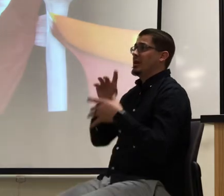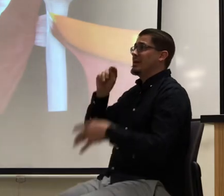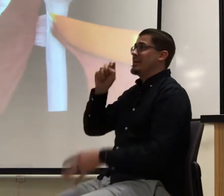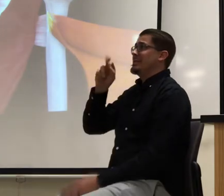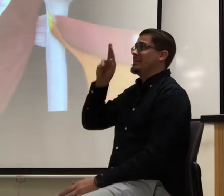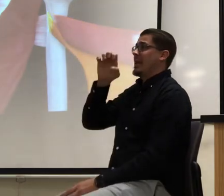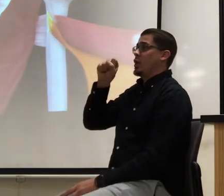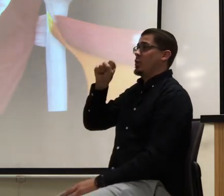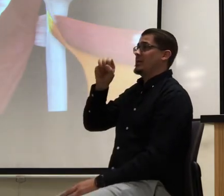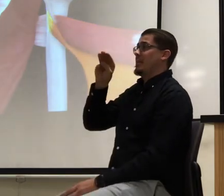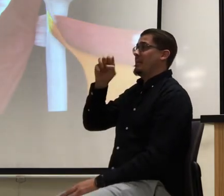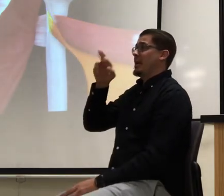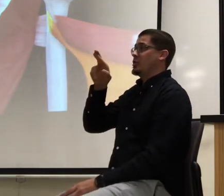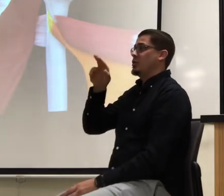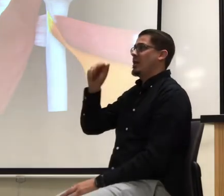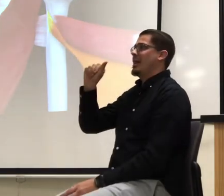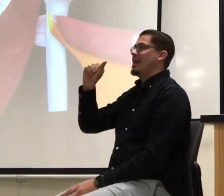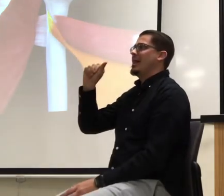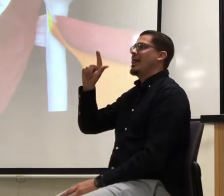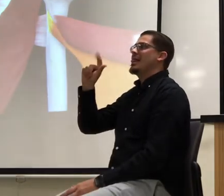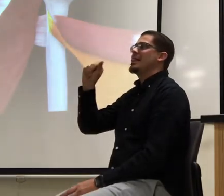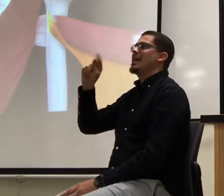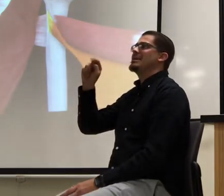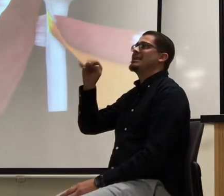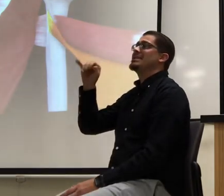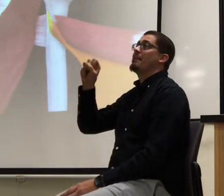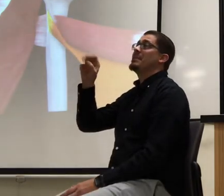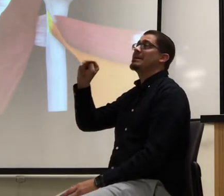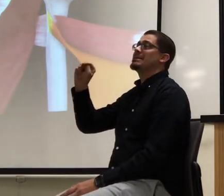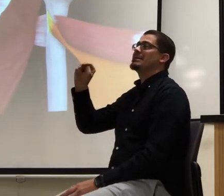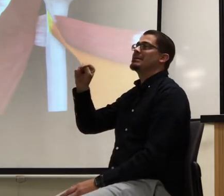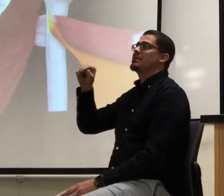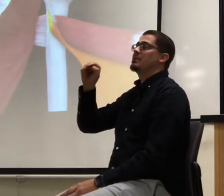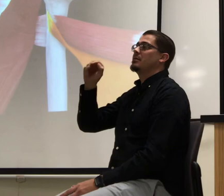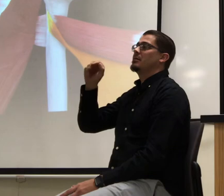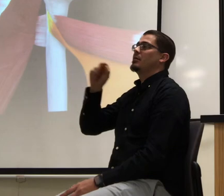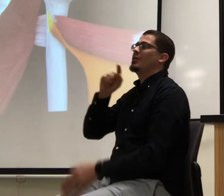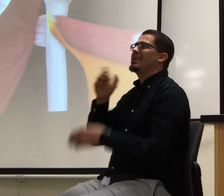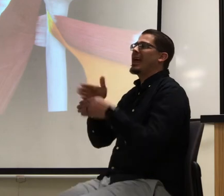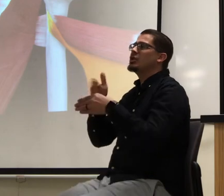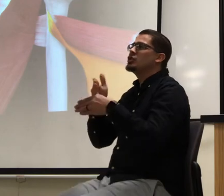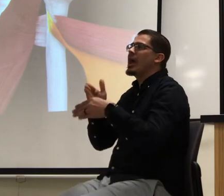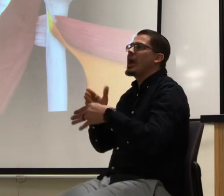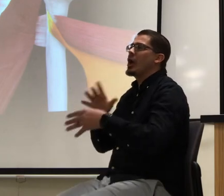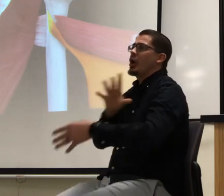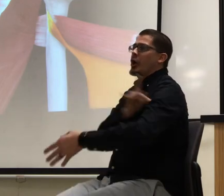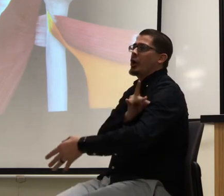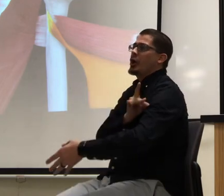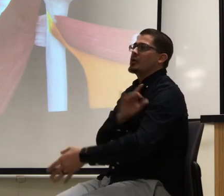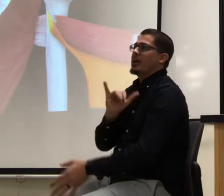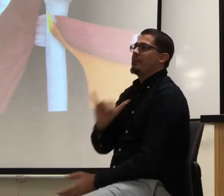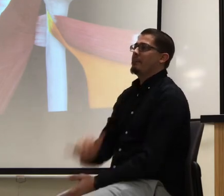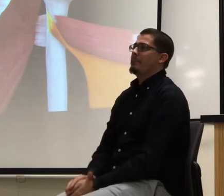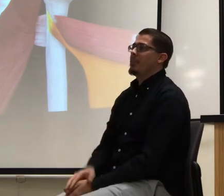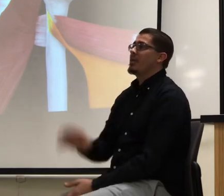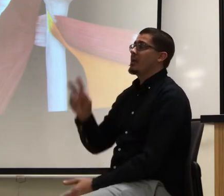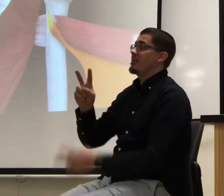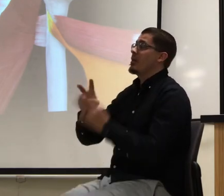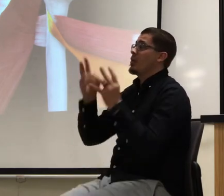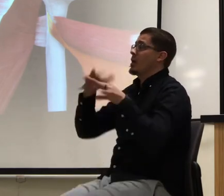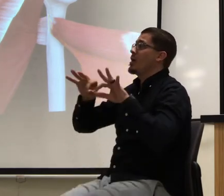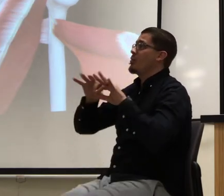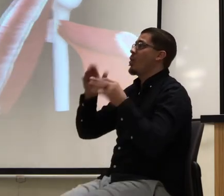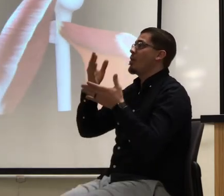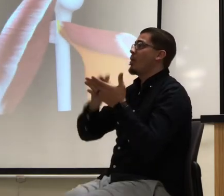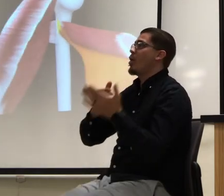major and the latissimus dorsi, they basically almost share an insertion. Okay, so that's a very important part of the